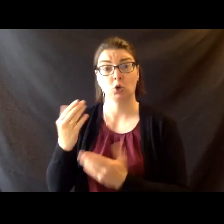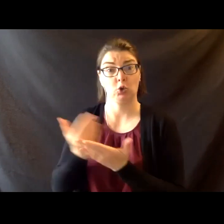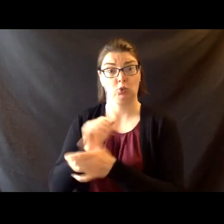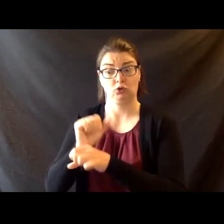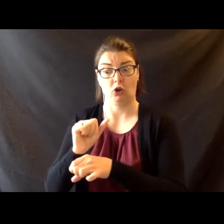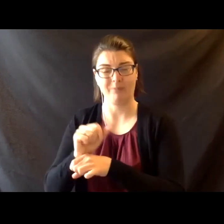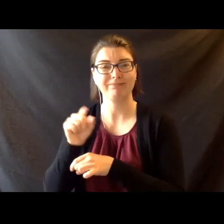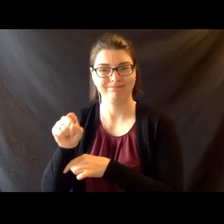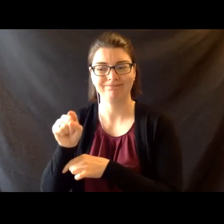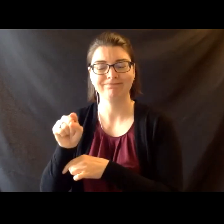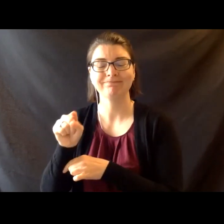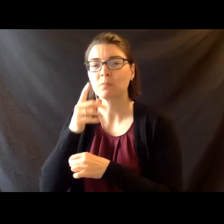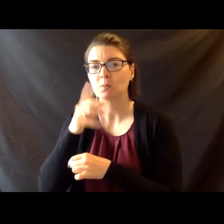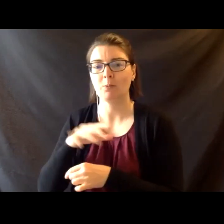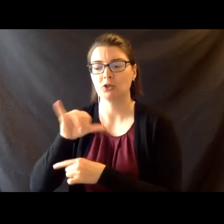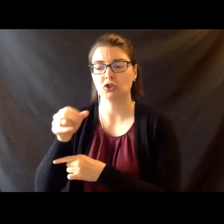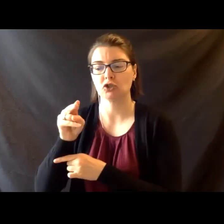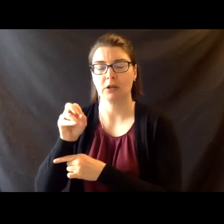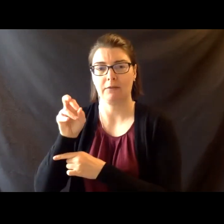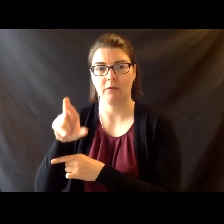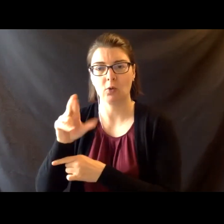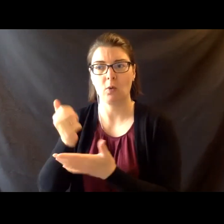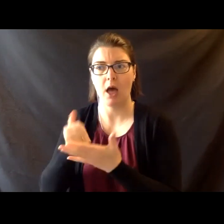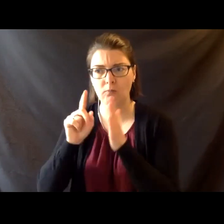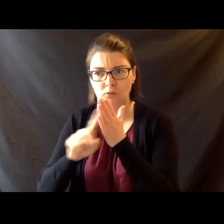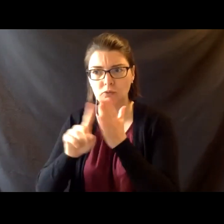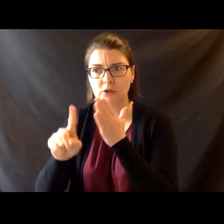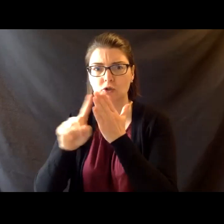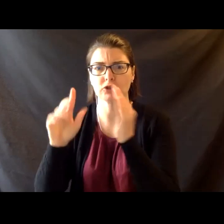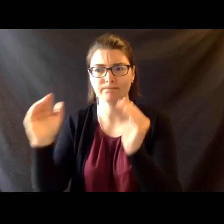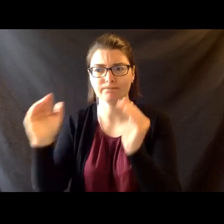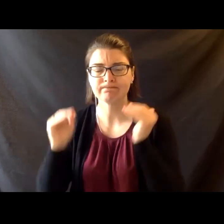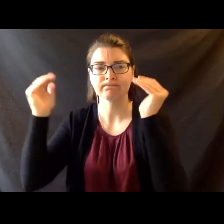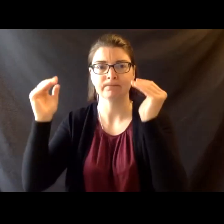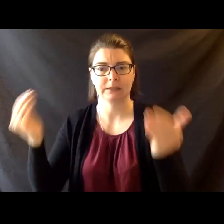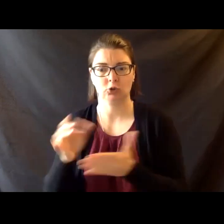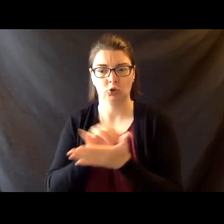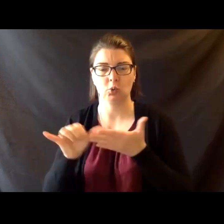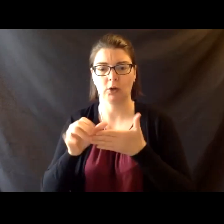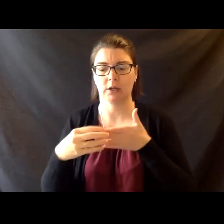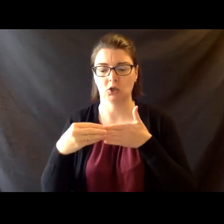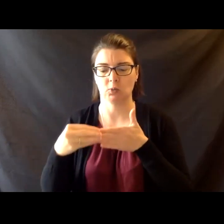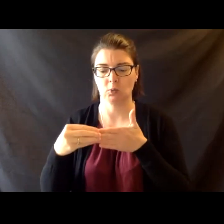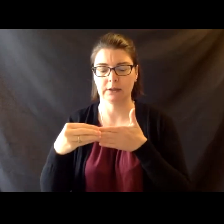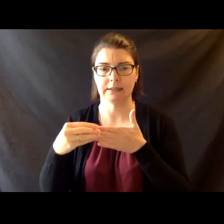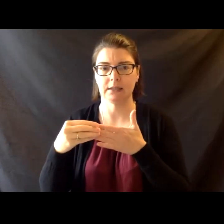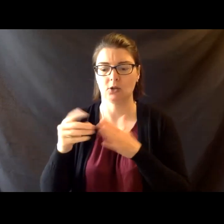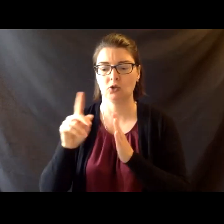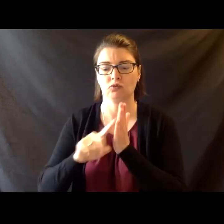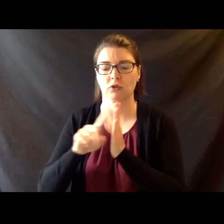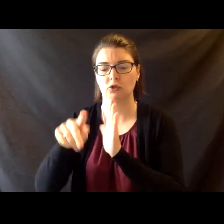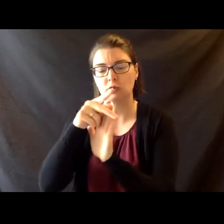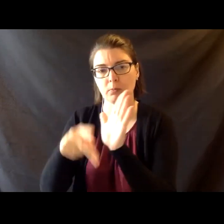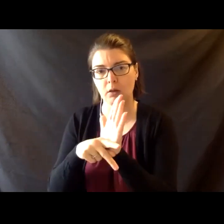help facilitate the promotion of strategic research development at York and lead the development of research policy that bridges